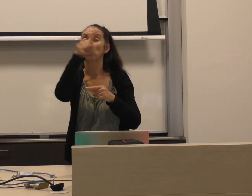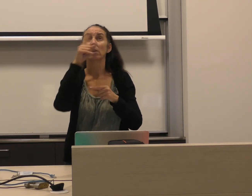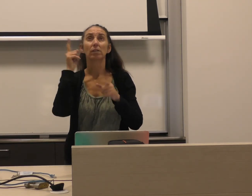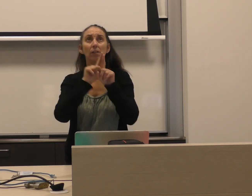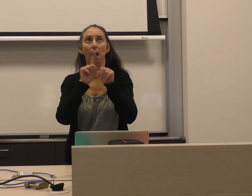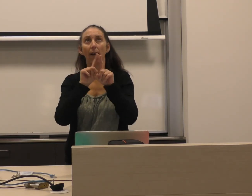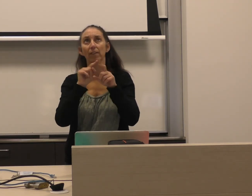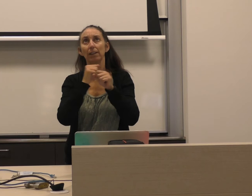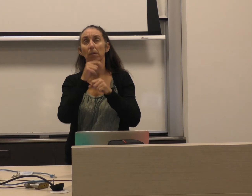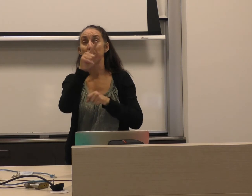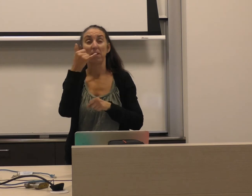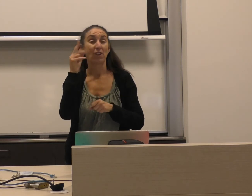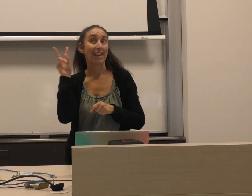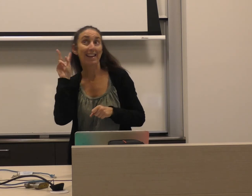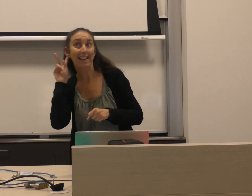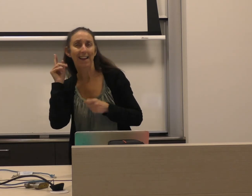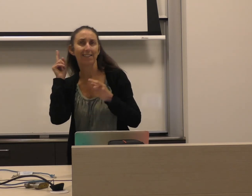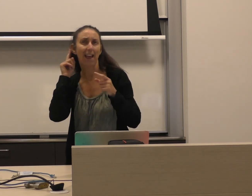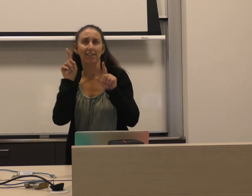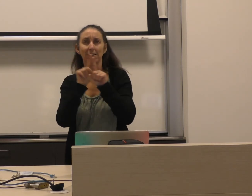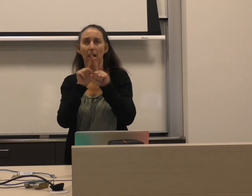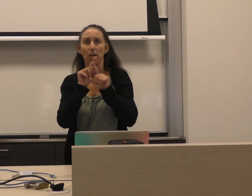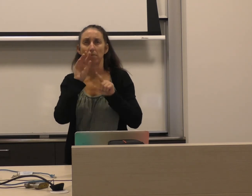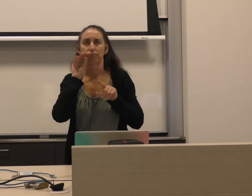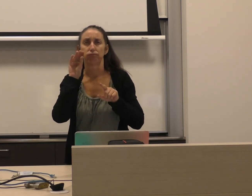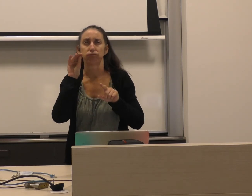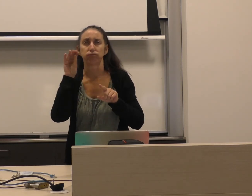to imagine what you're trying to say.